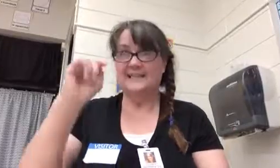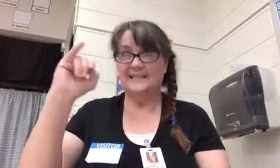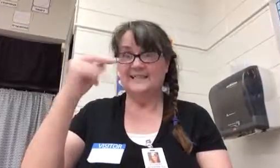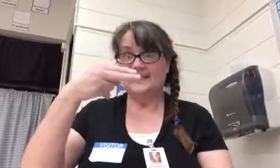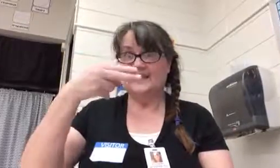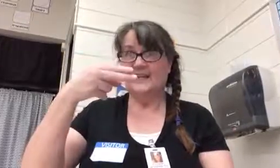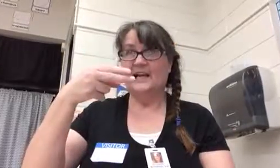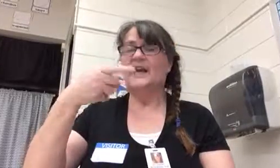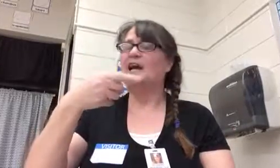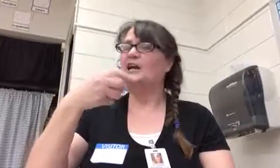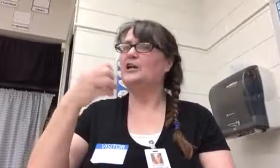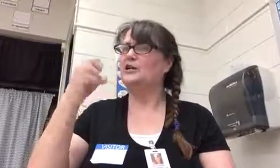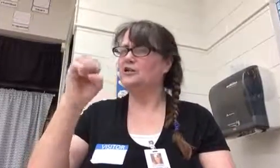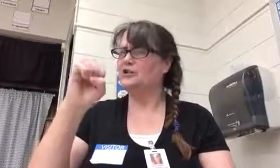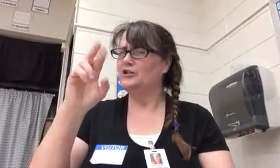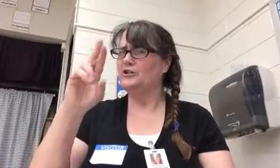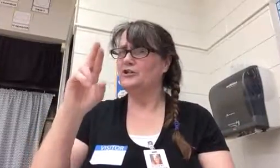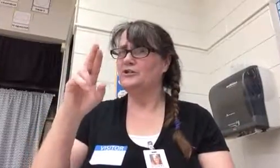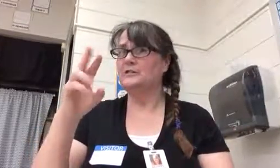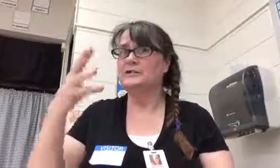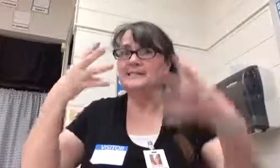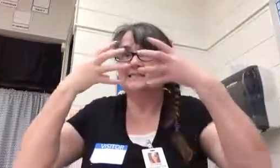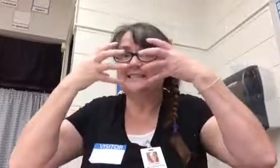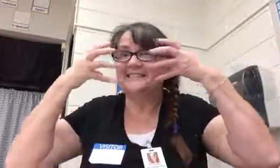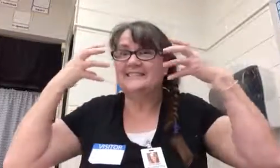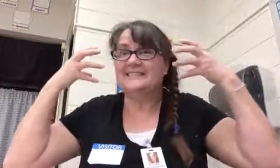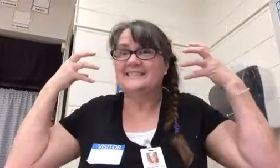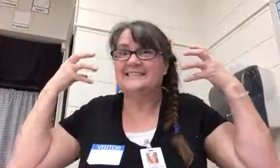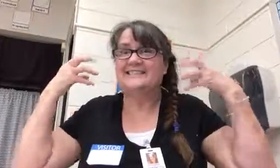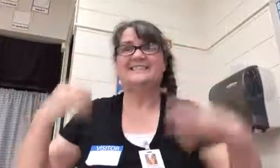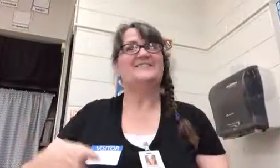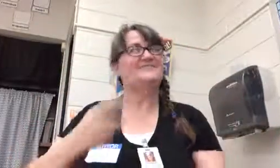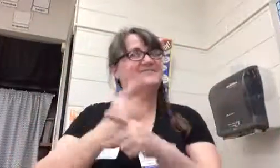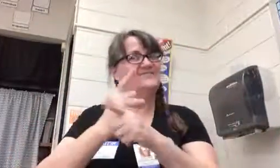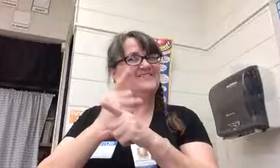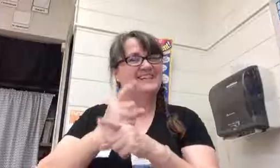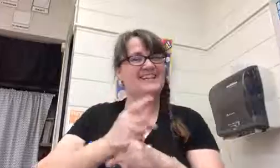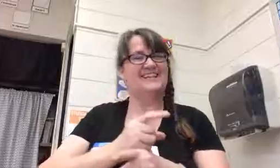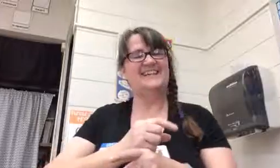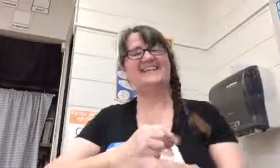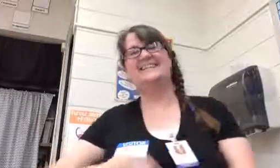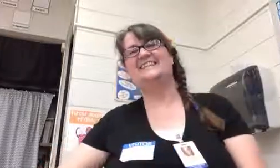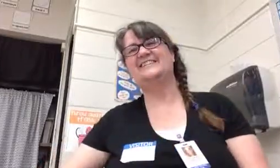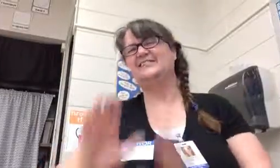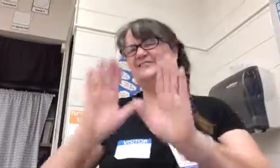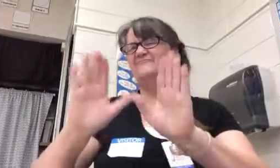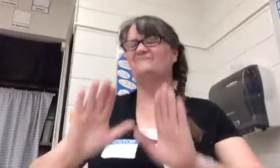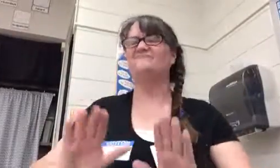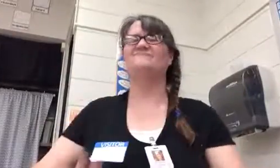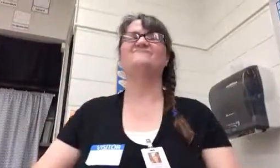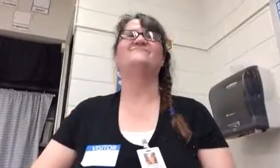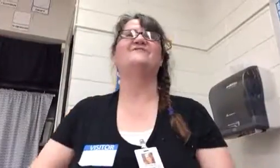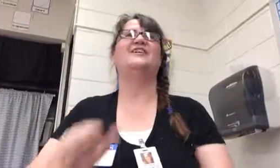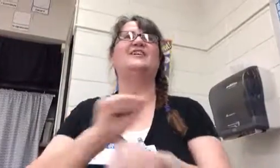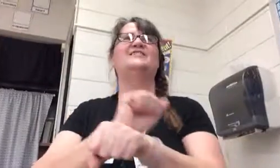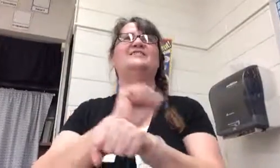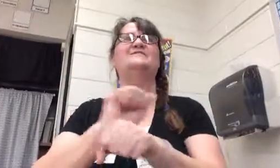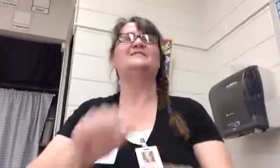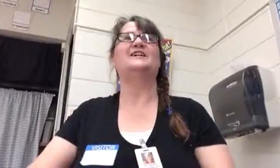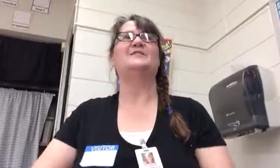Tiger. Tiger. Stripes on your face. Very good. Zebra, stripes on your chest. Tiger, stripes on your face. Very good. Trinity,